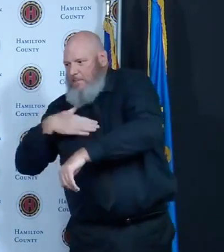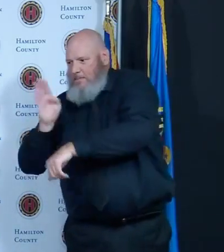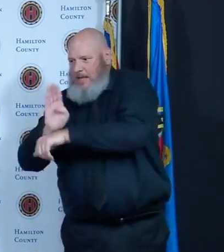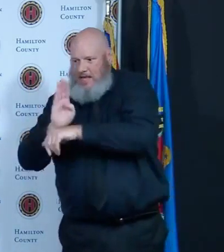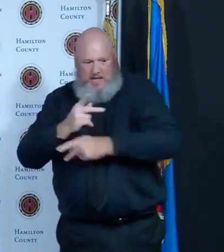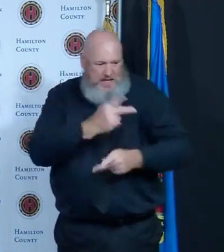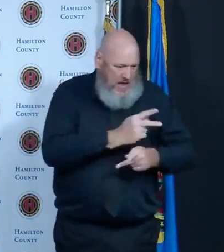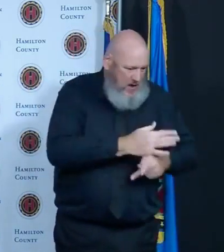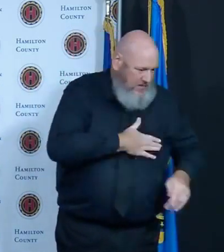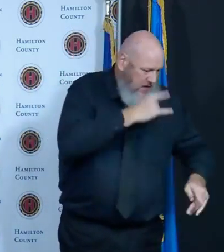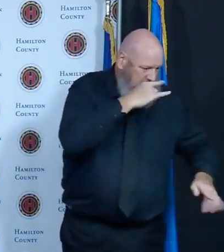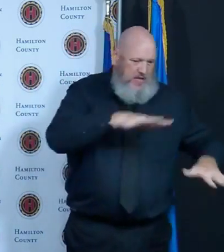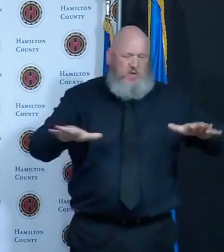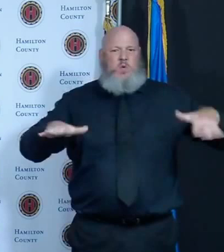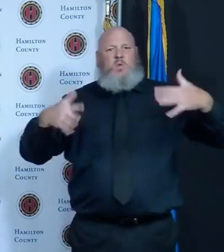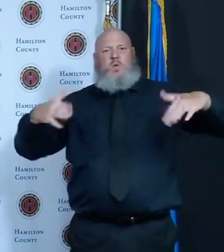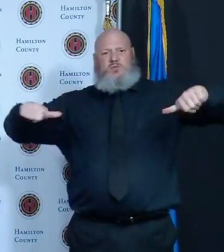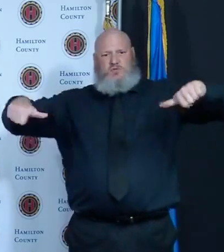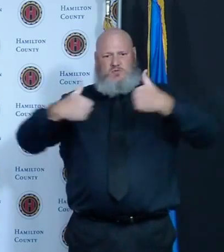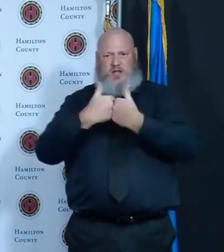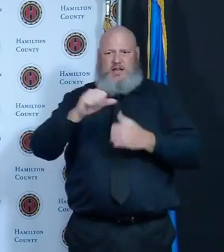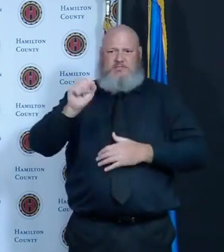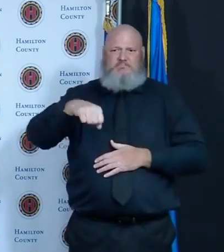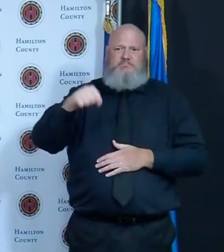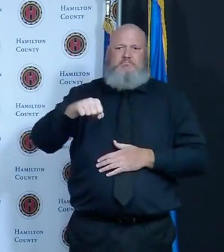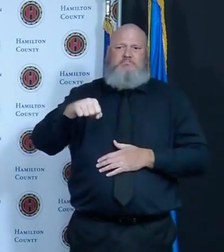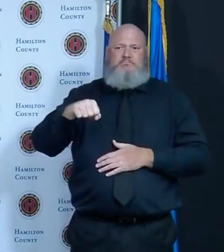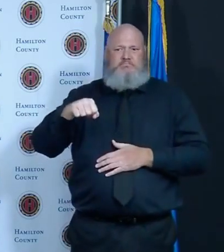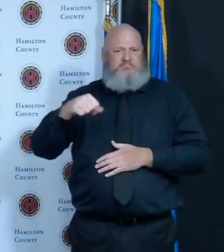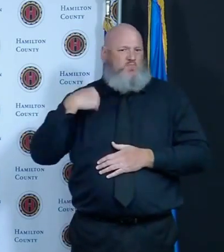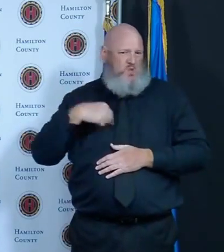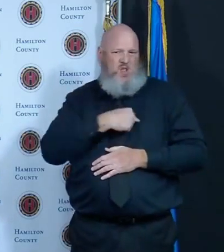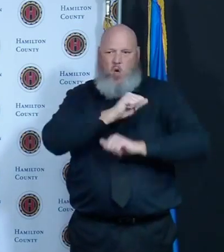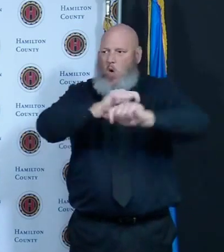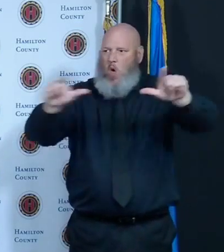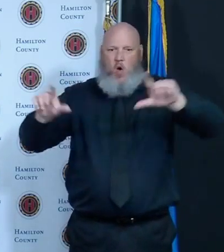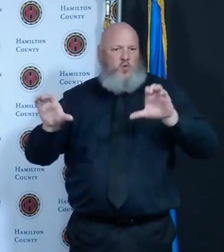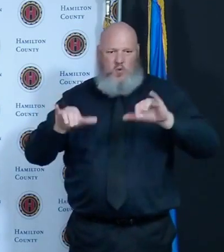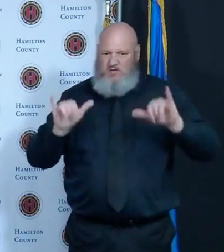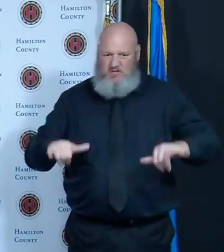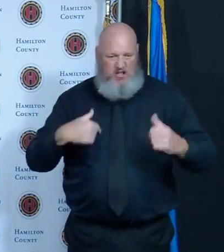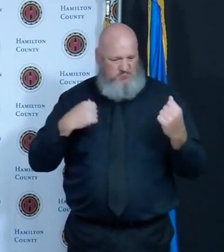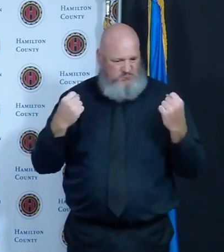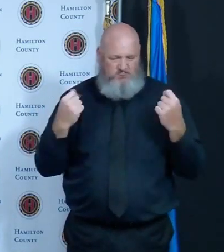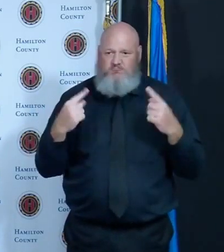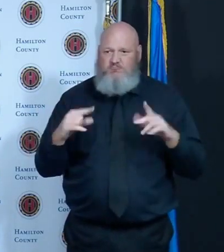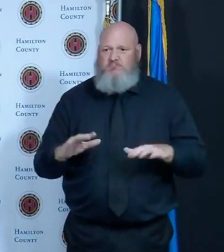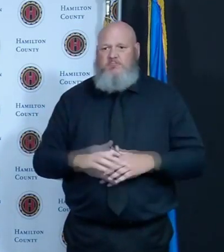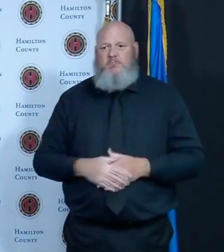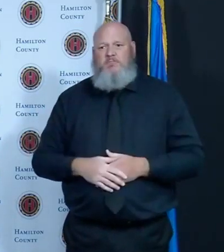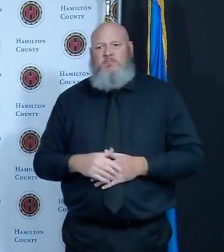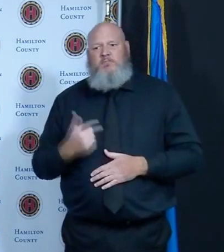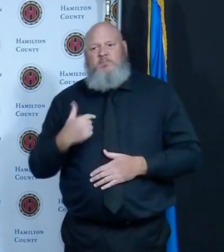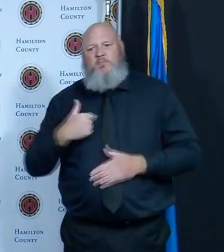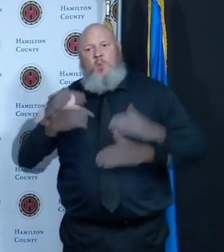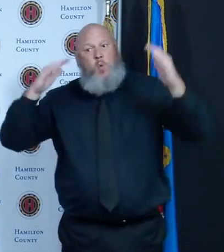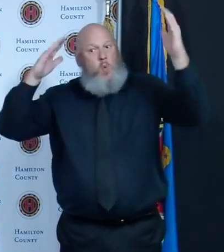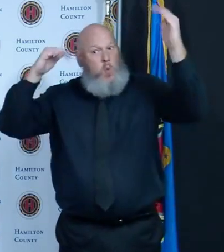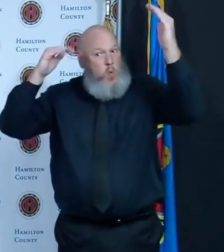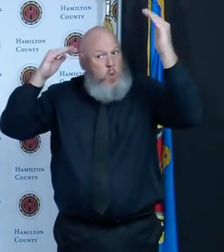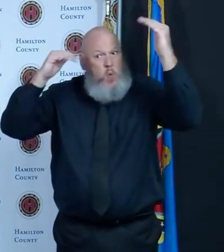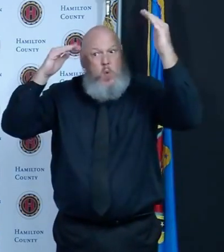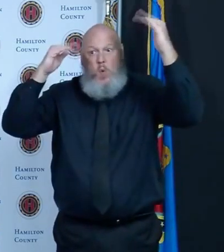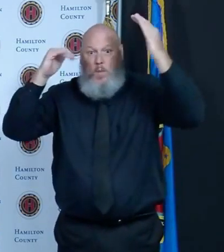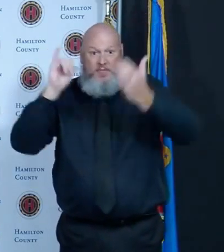being approved, that the Paycheck Protection Program has been approved, and that the wire transfer will hit our account. And I'm anxious because I don't know what's going to